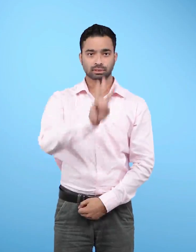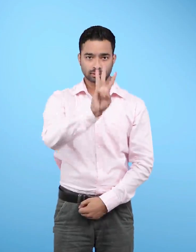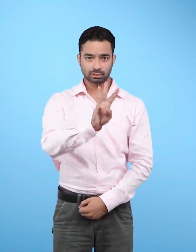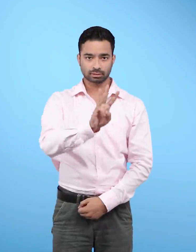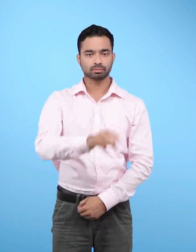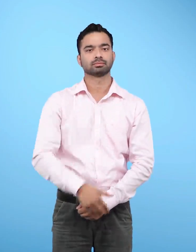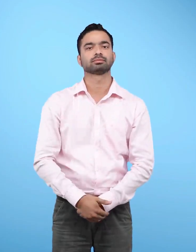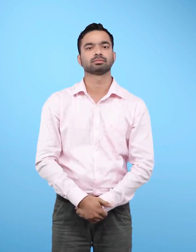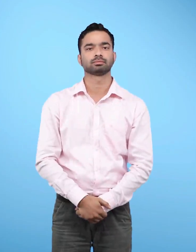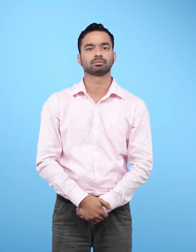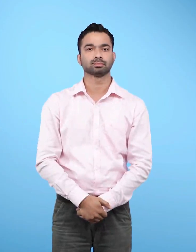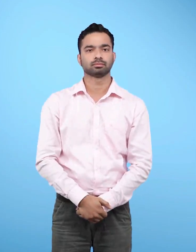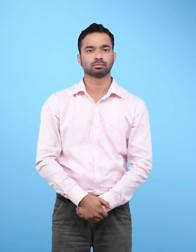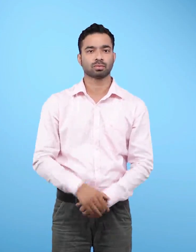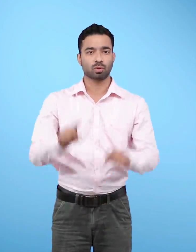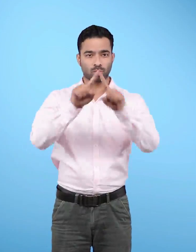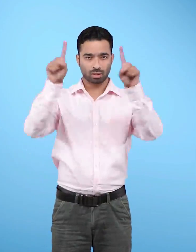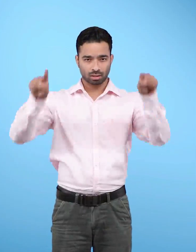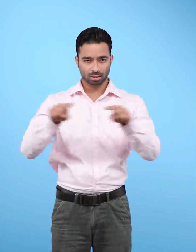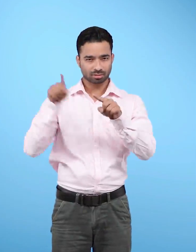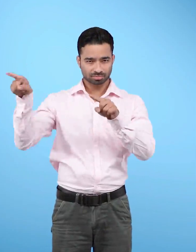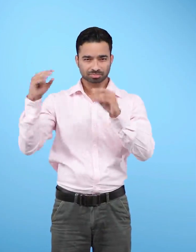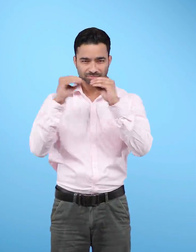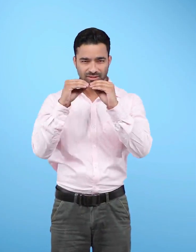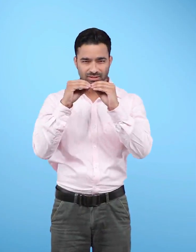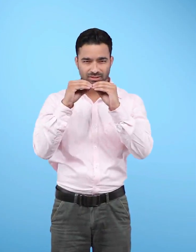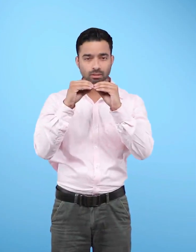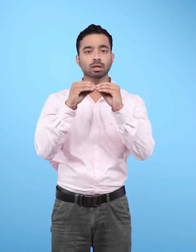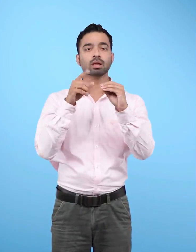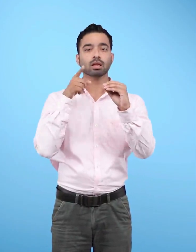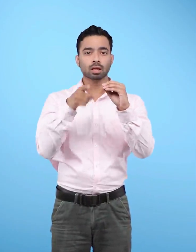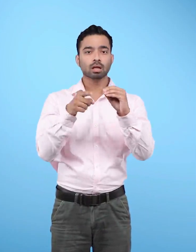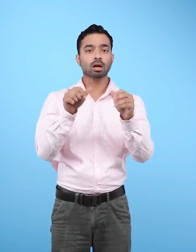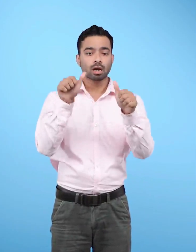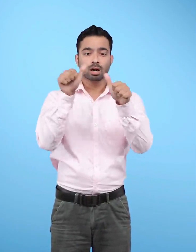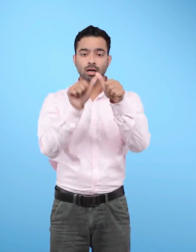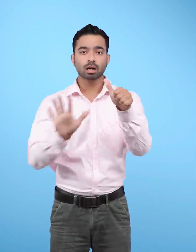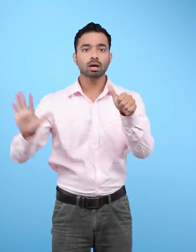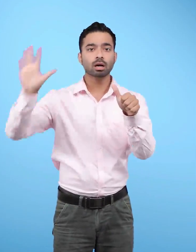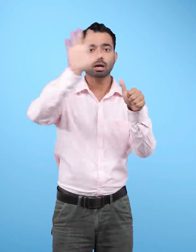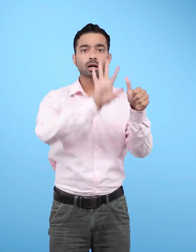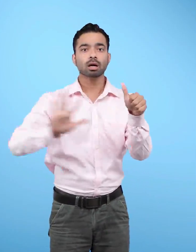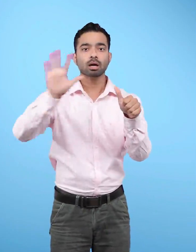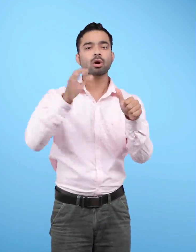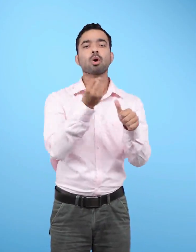3. The area of square B is dash square centimeters.